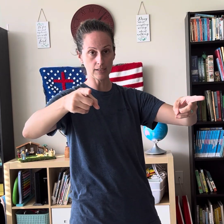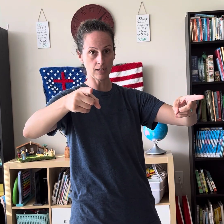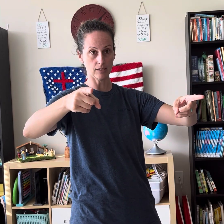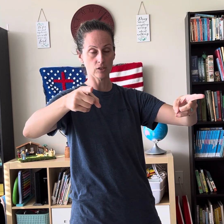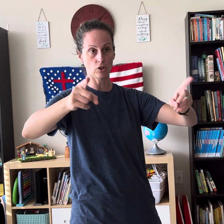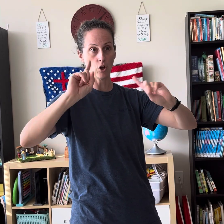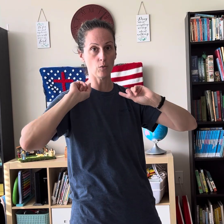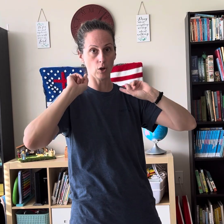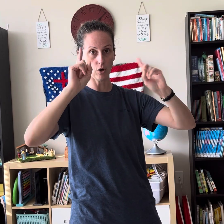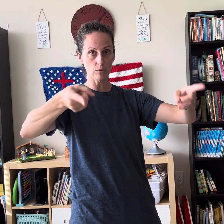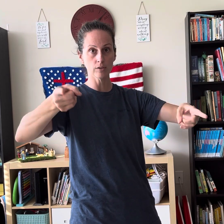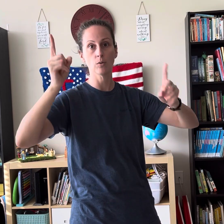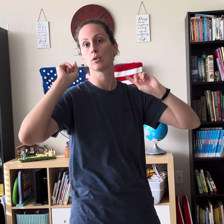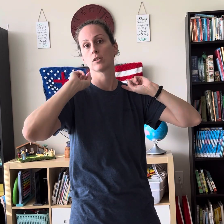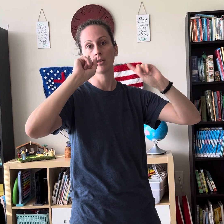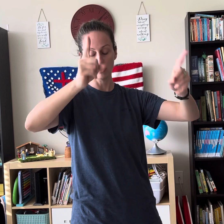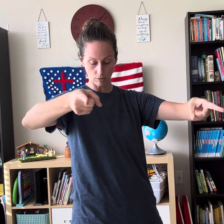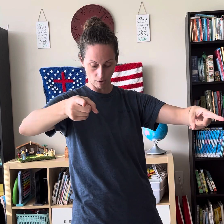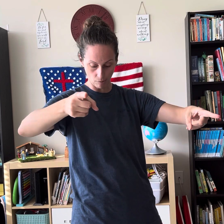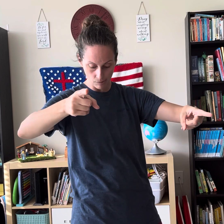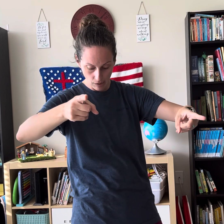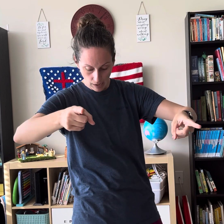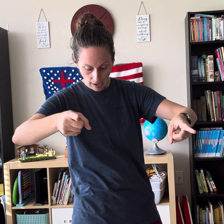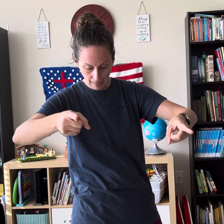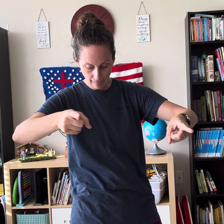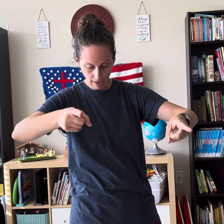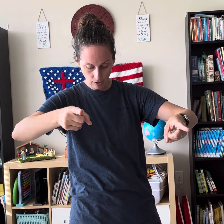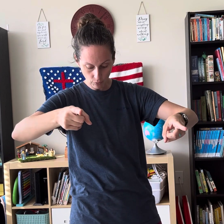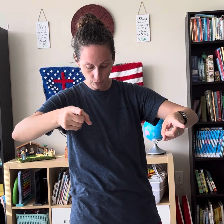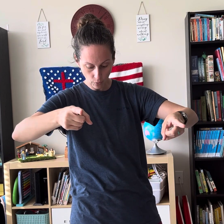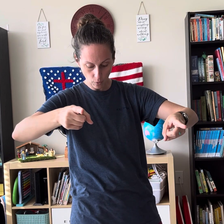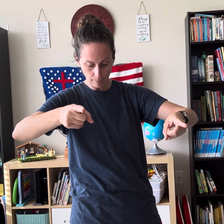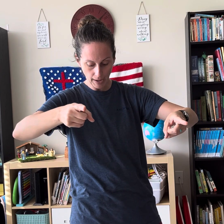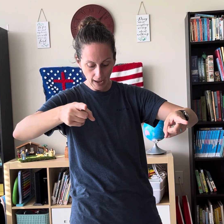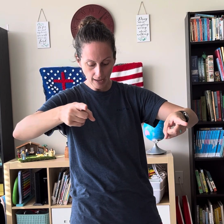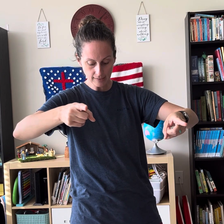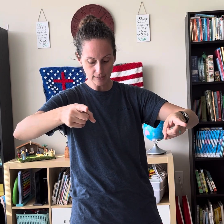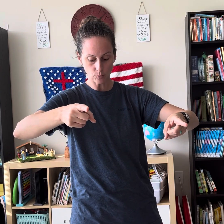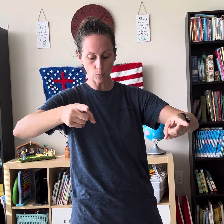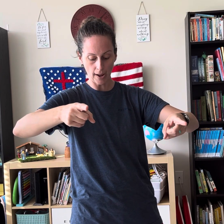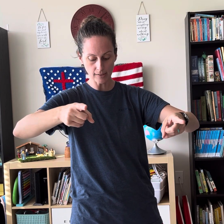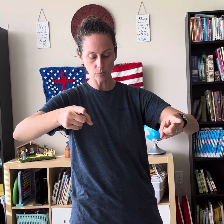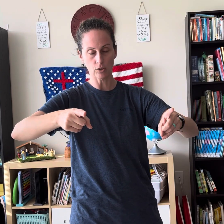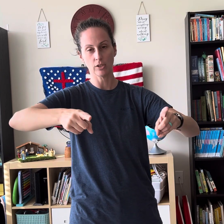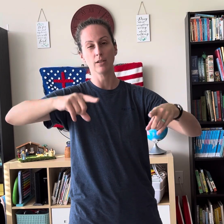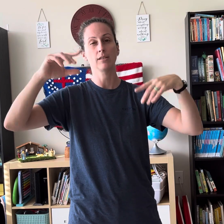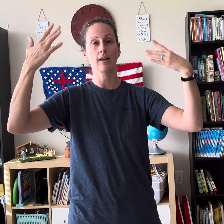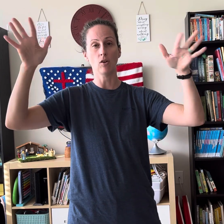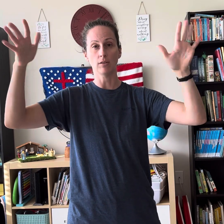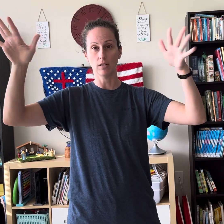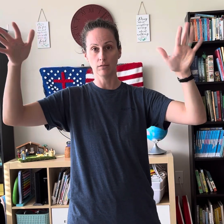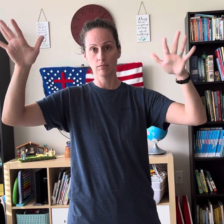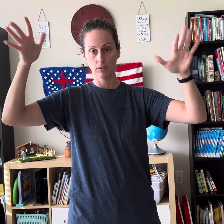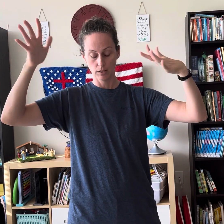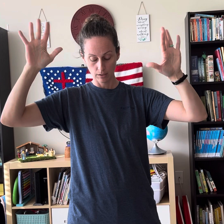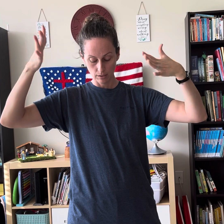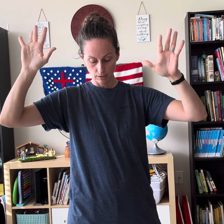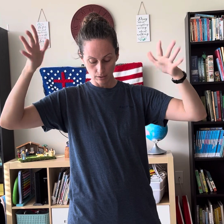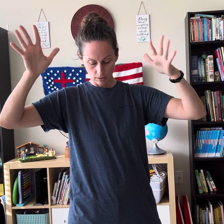it's go goes. So we're just going to do go. And then for past, it's went. We're just going to sign all done.